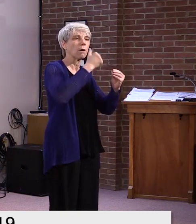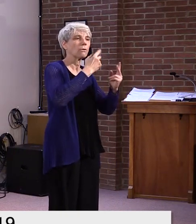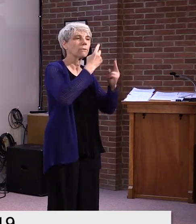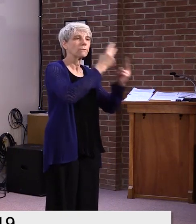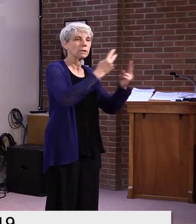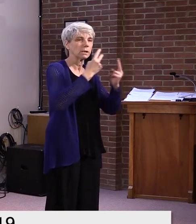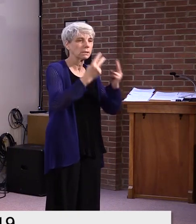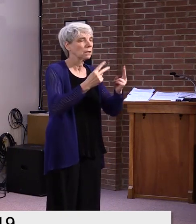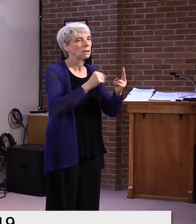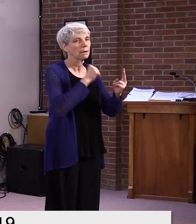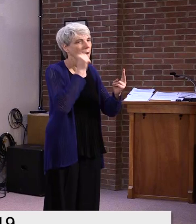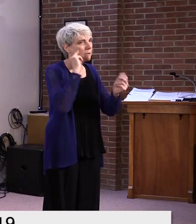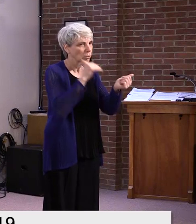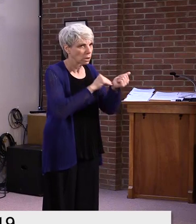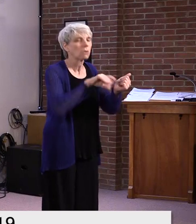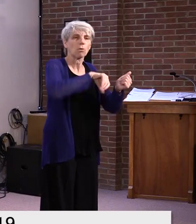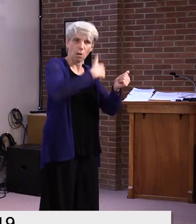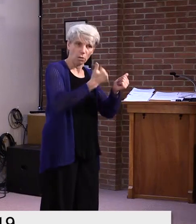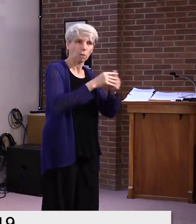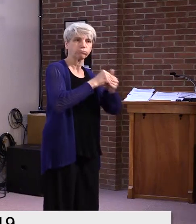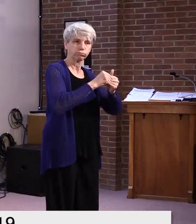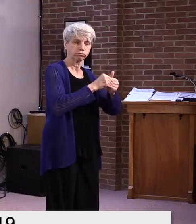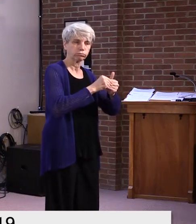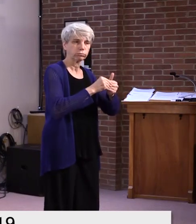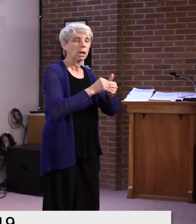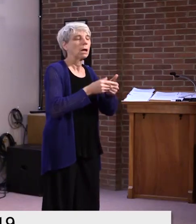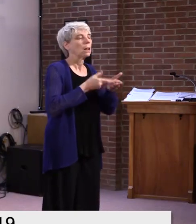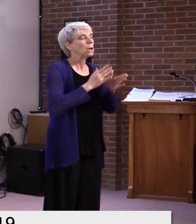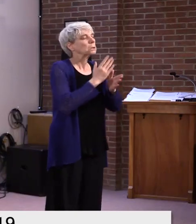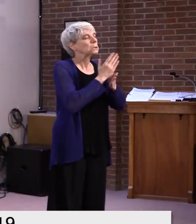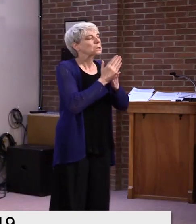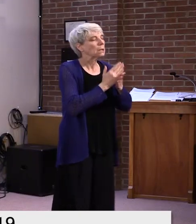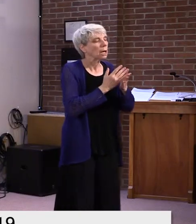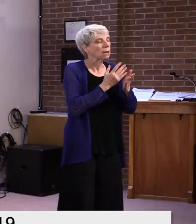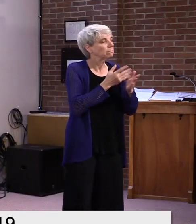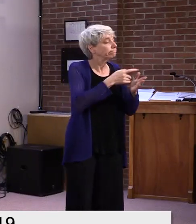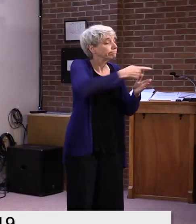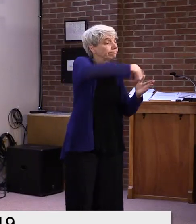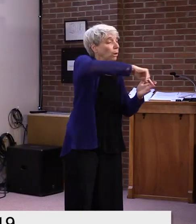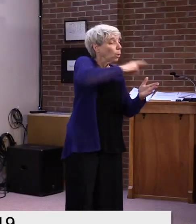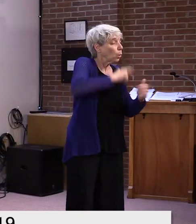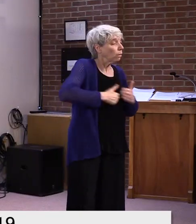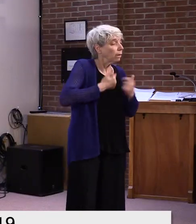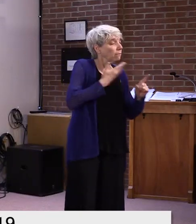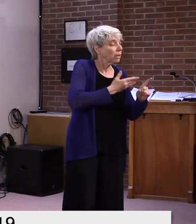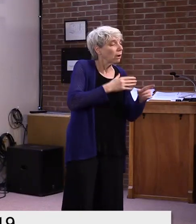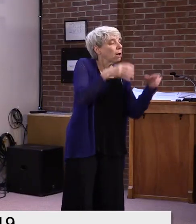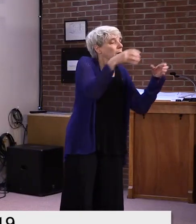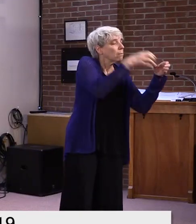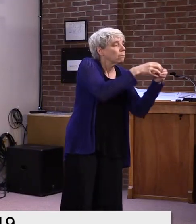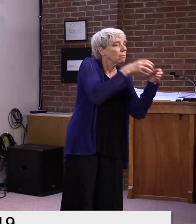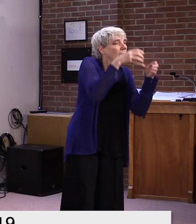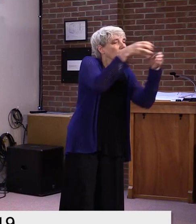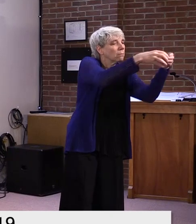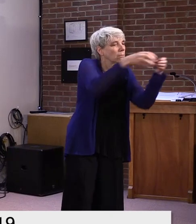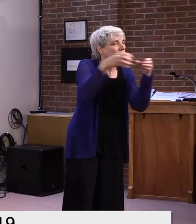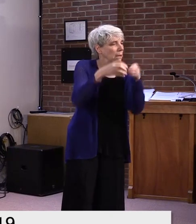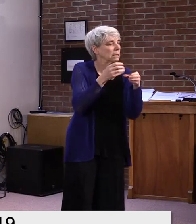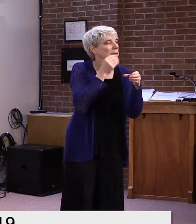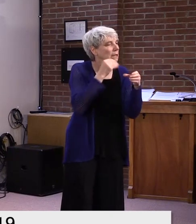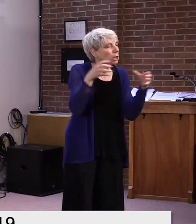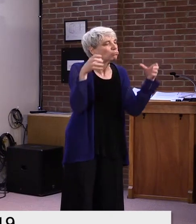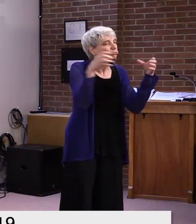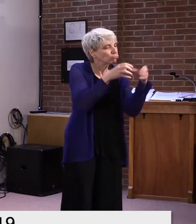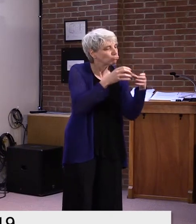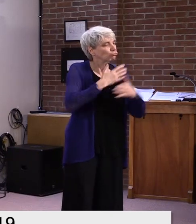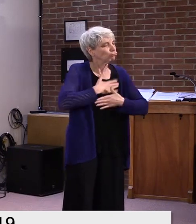Some communal dining and group activities are also allowed. Phase three occurs at 42